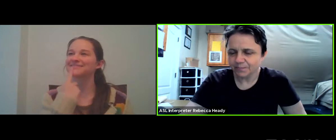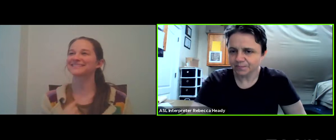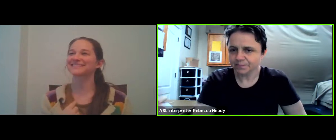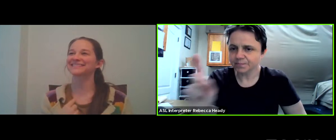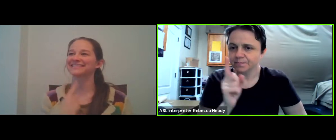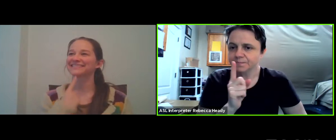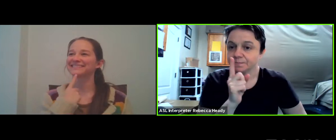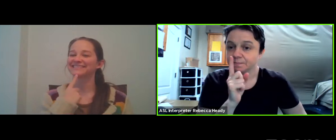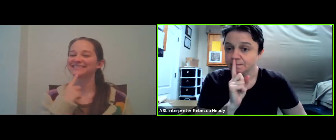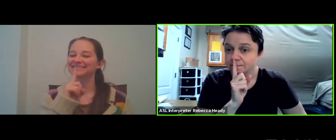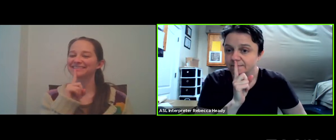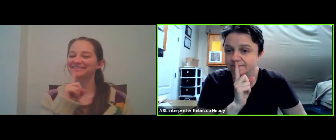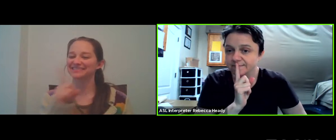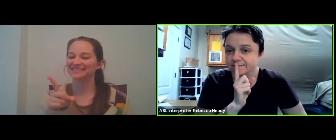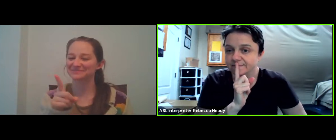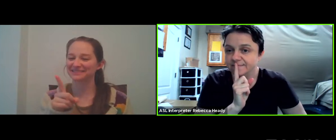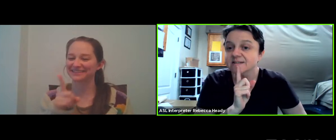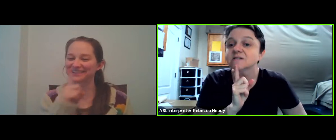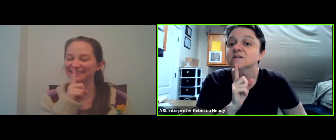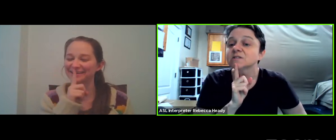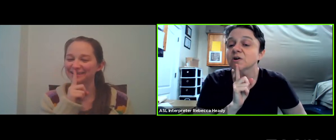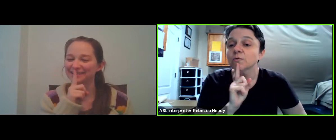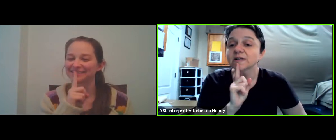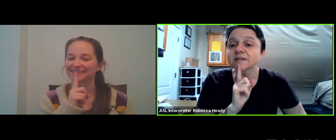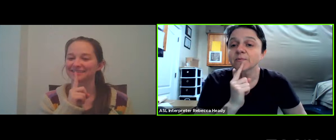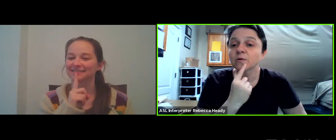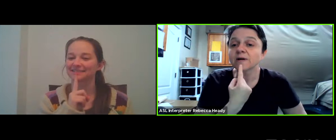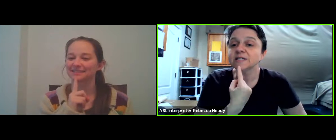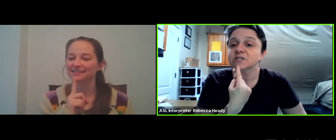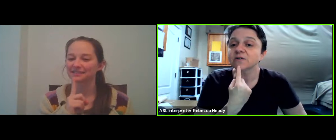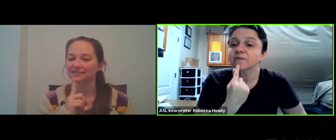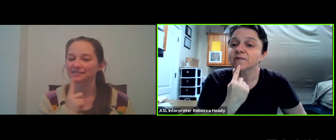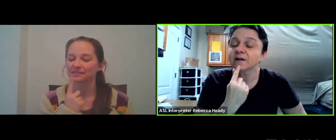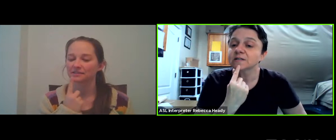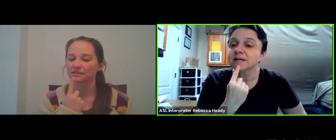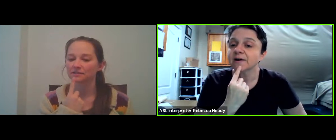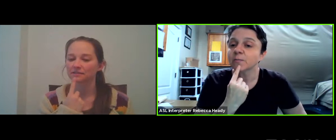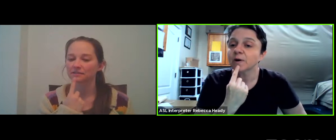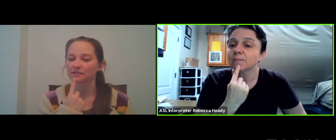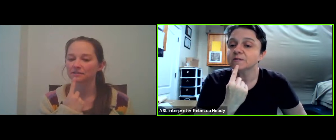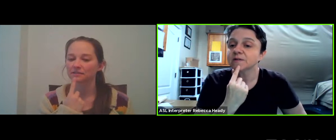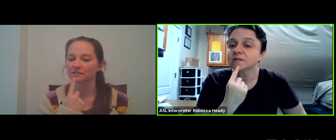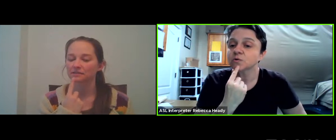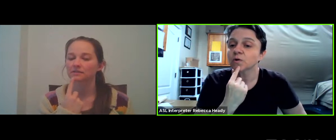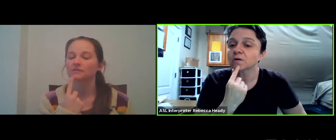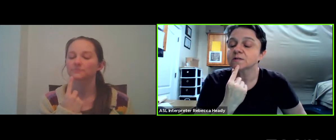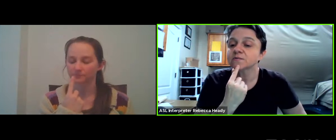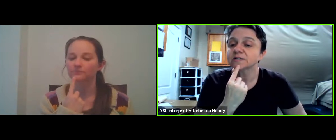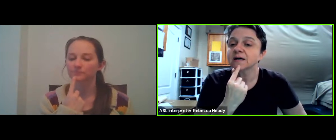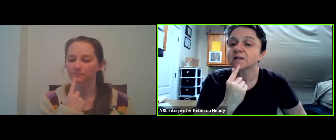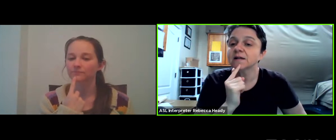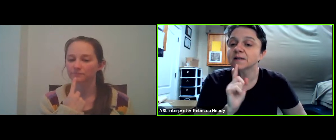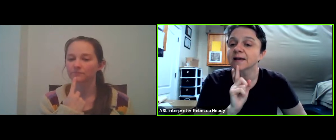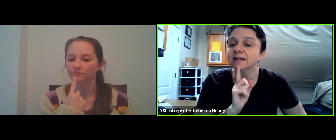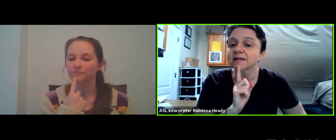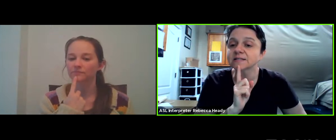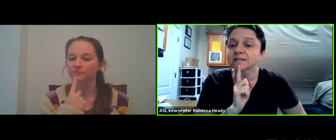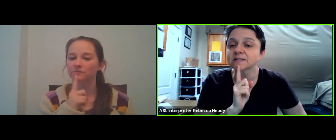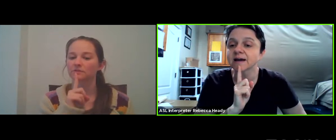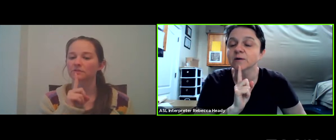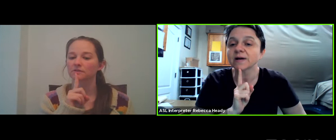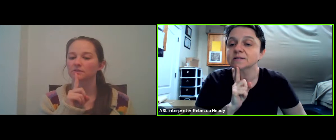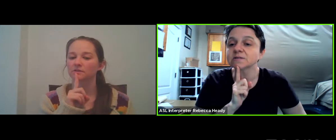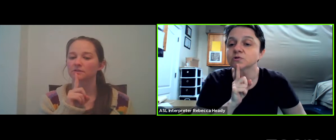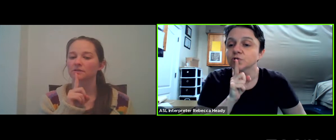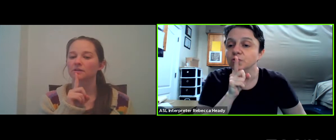but it was like really similar. So except the orientation of your finger, see how your palm is facing towards for tell, and like